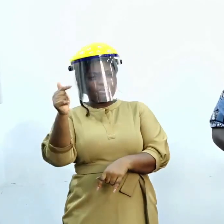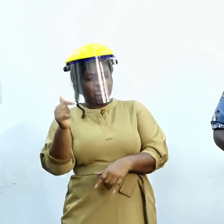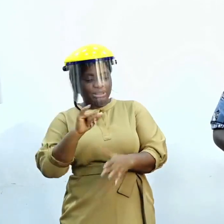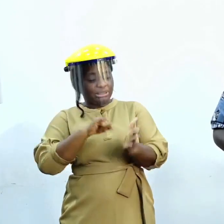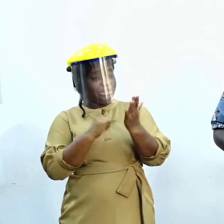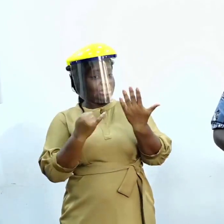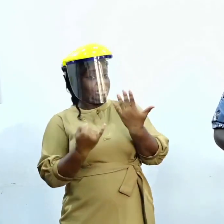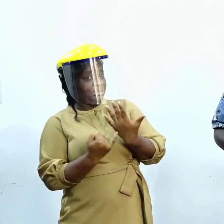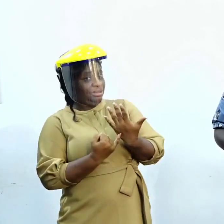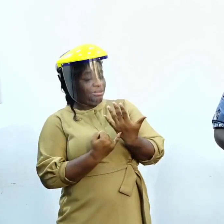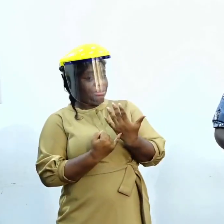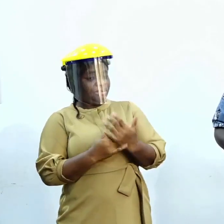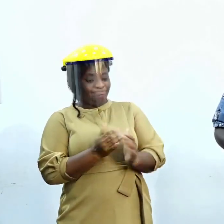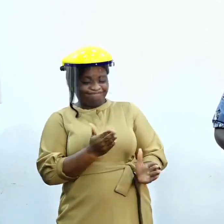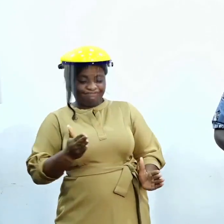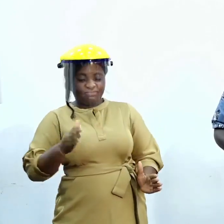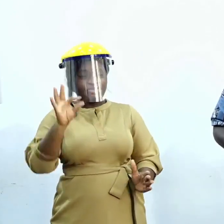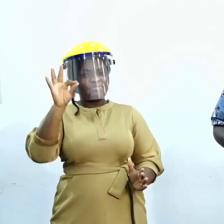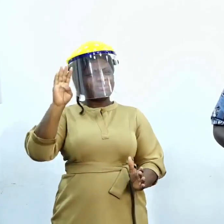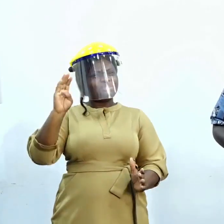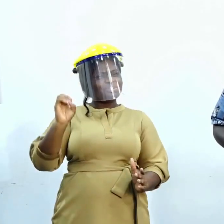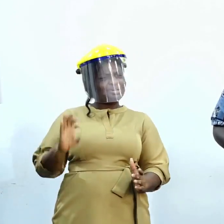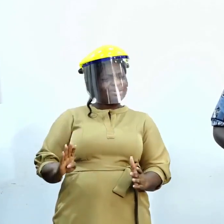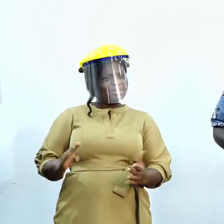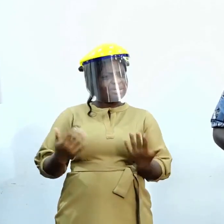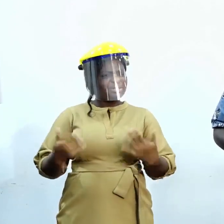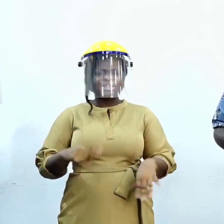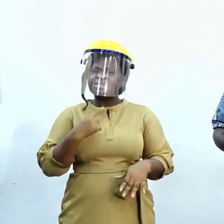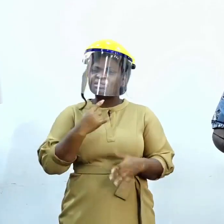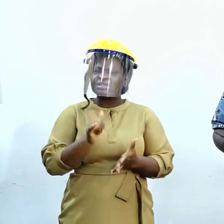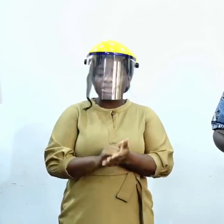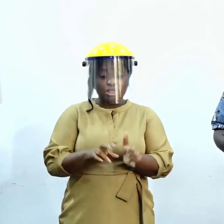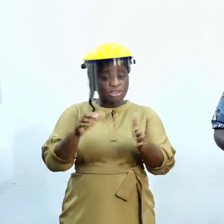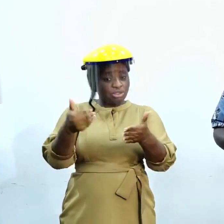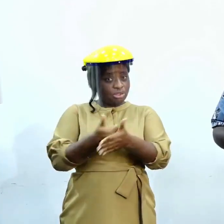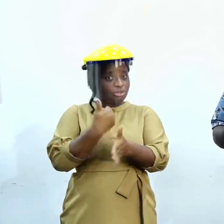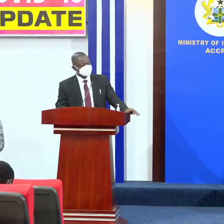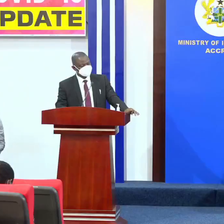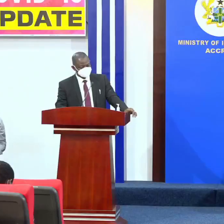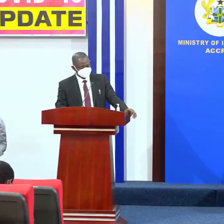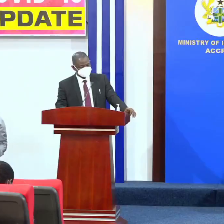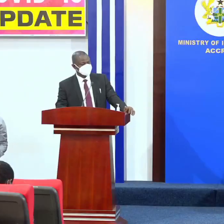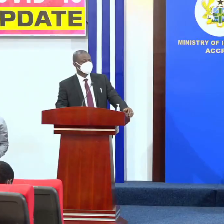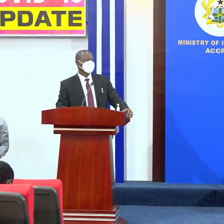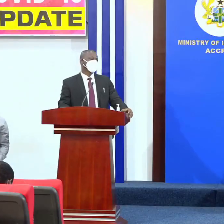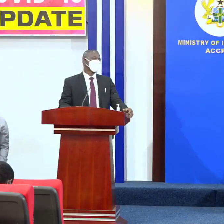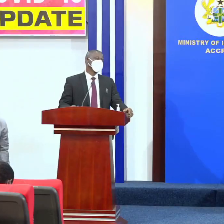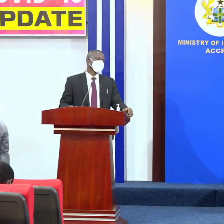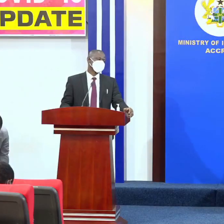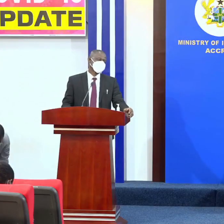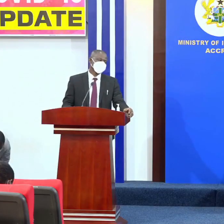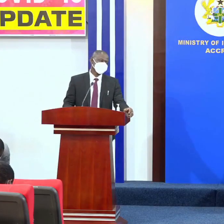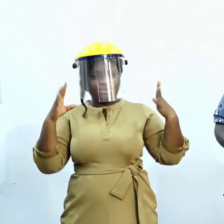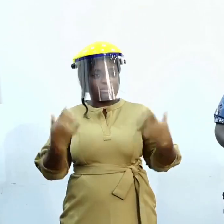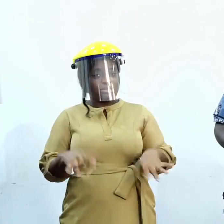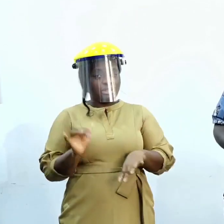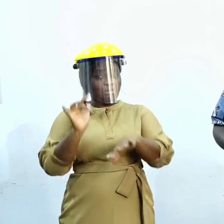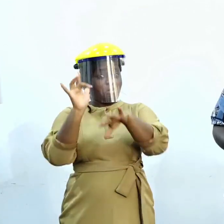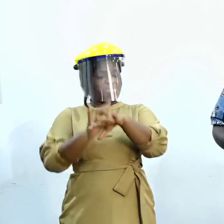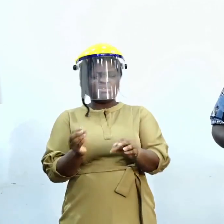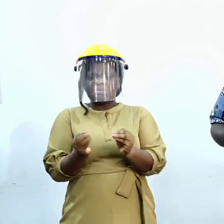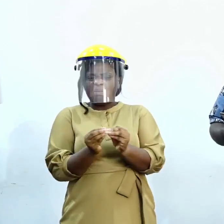we've had 137 deaths. In fact, we are told that the new variants is more transmissible and